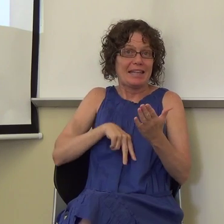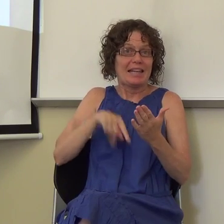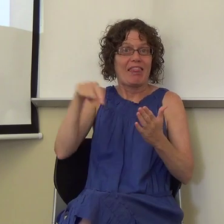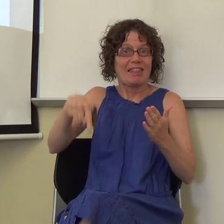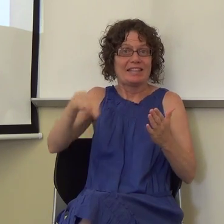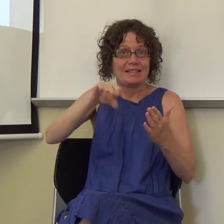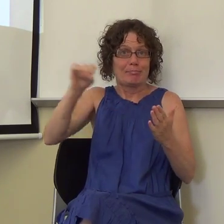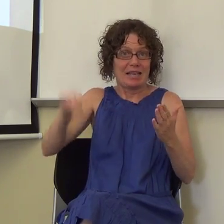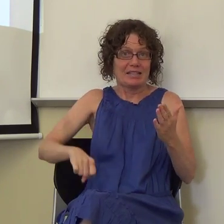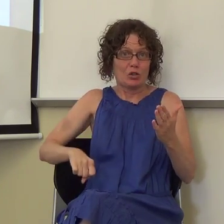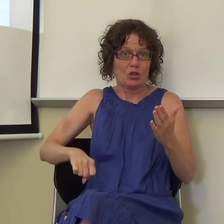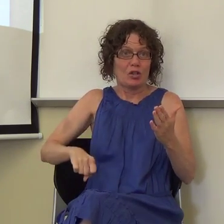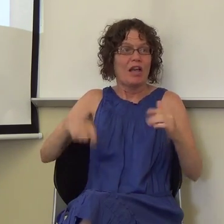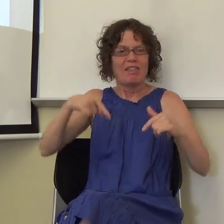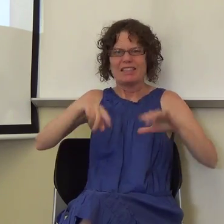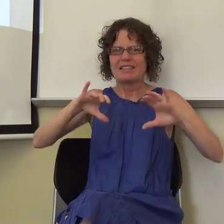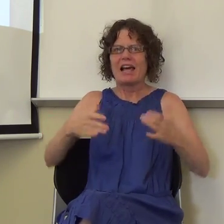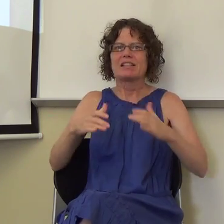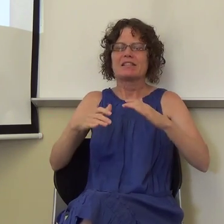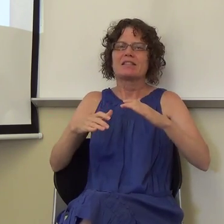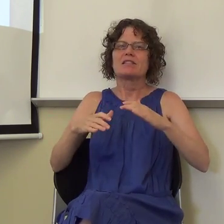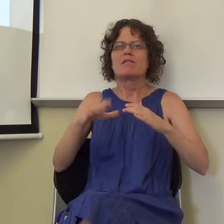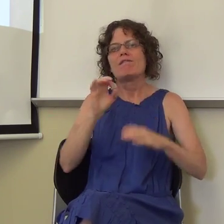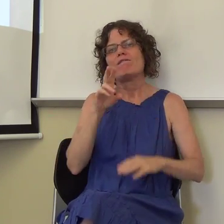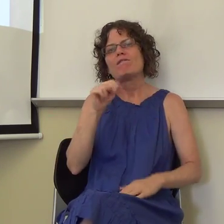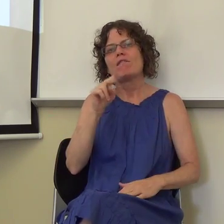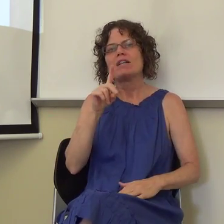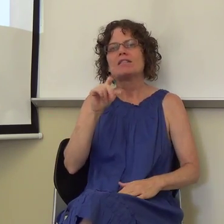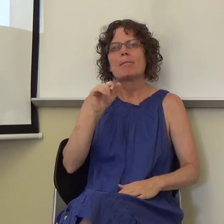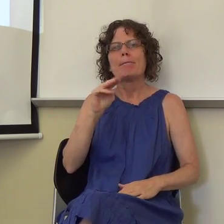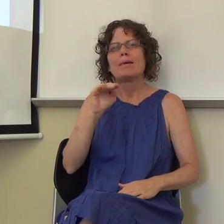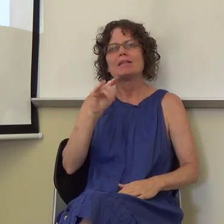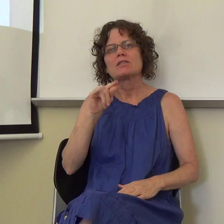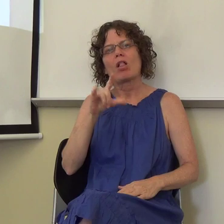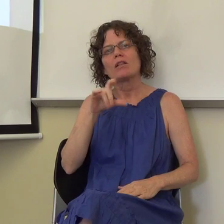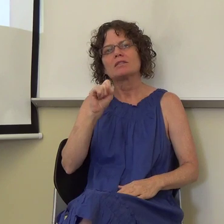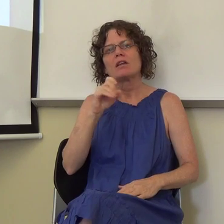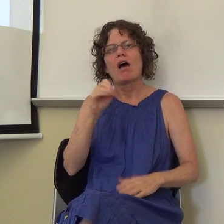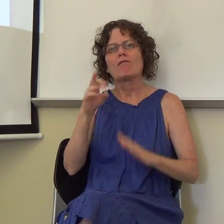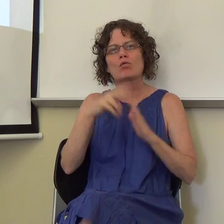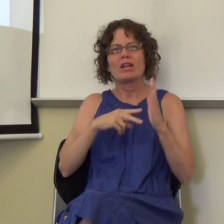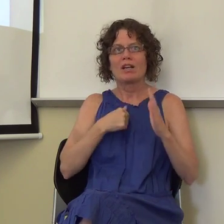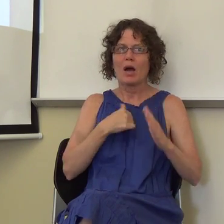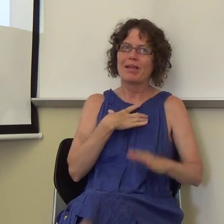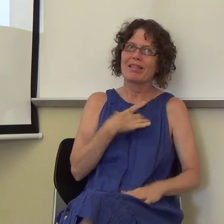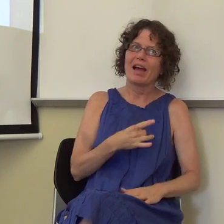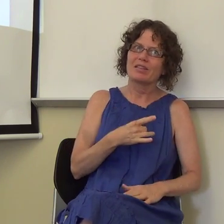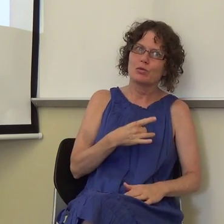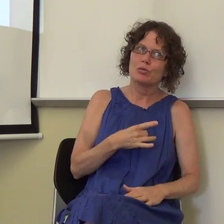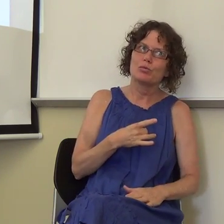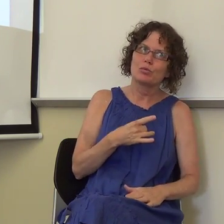like I said, this class is called Fundamentals of Reading, but I would like to call it Fundamentals of Academic